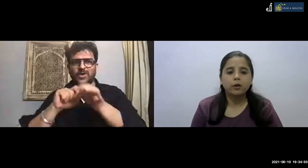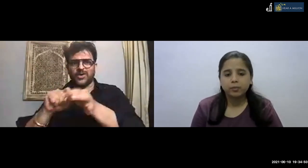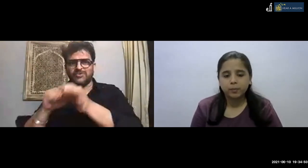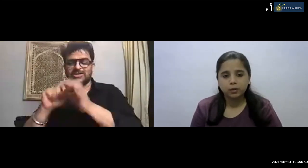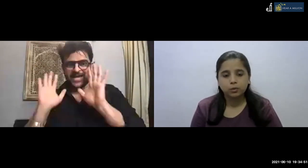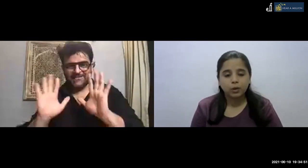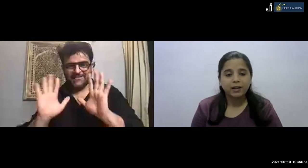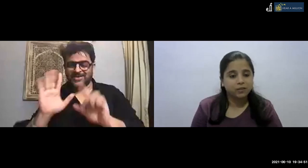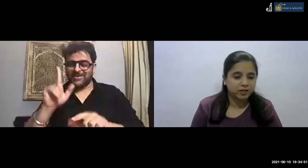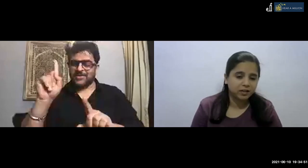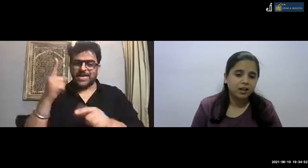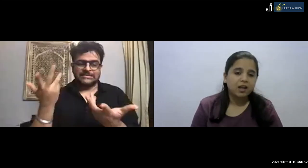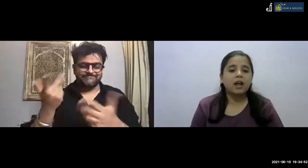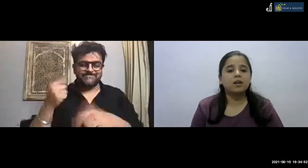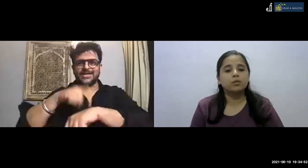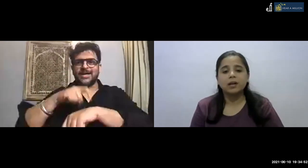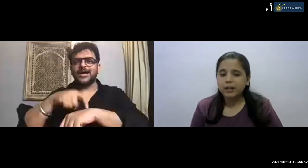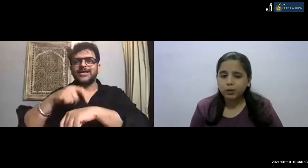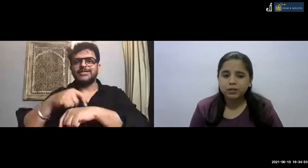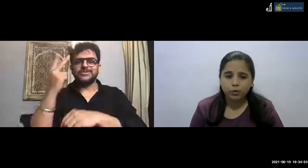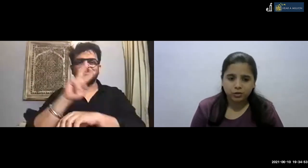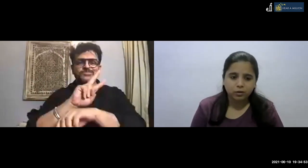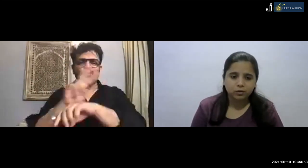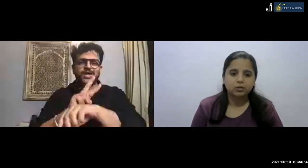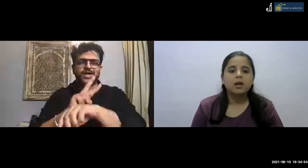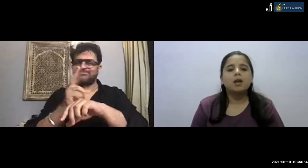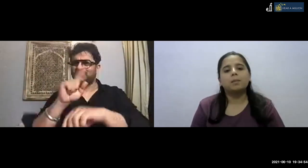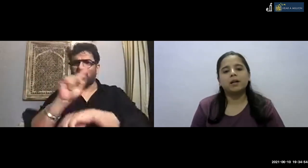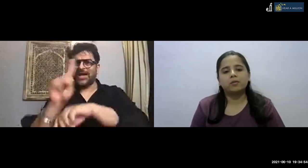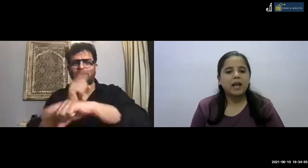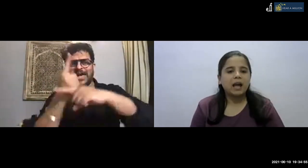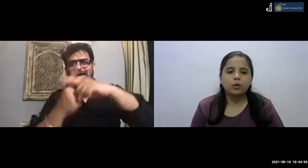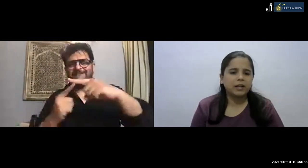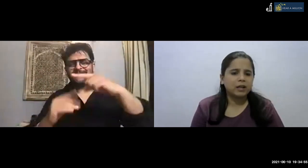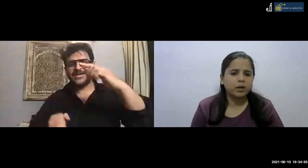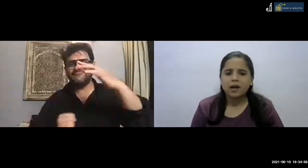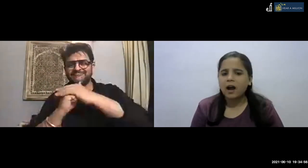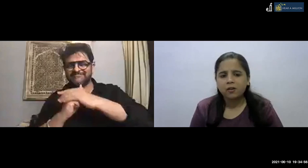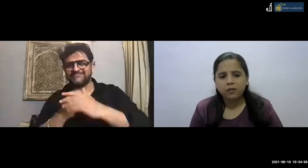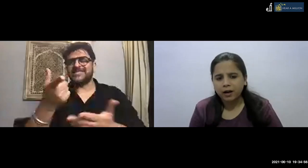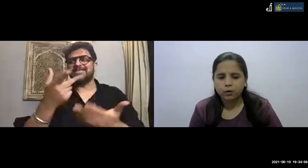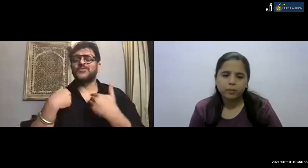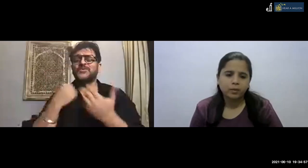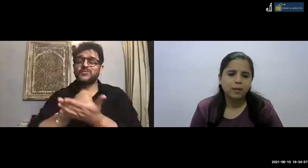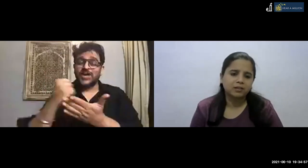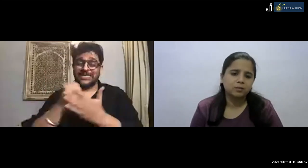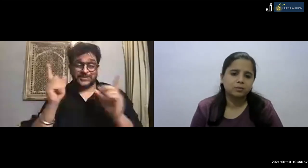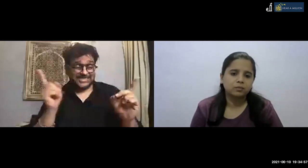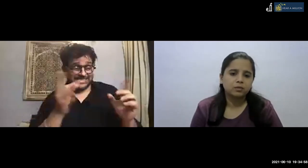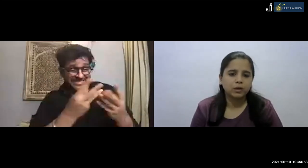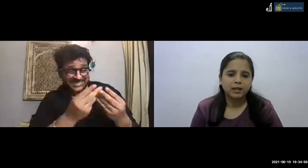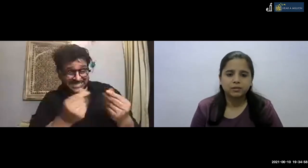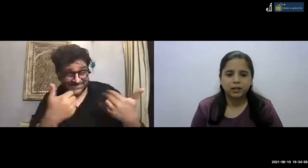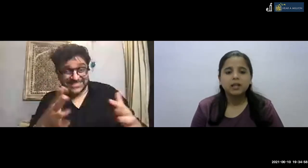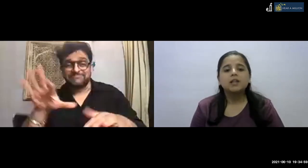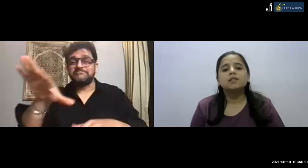There are a lot of people who are interested and would like to ask questions also, but we have only 1.5 hours or maybe maximum